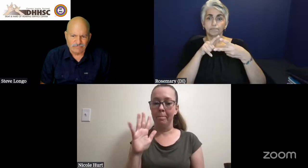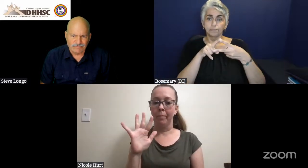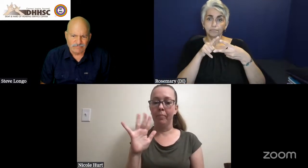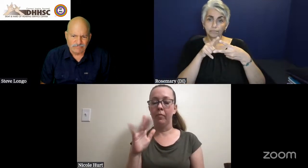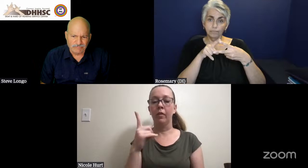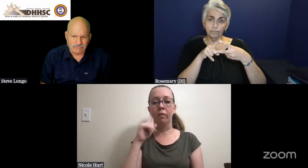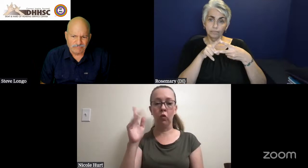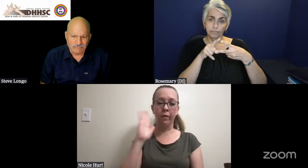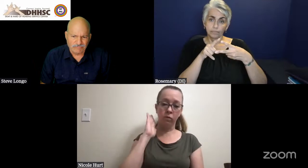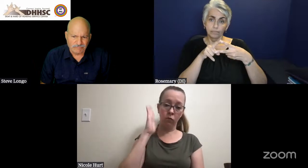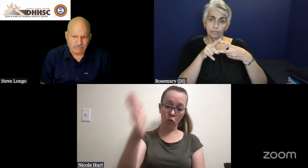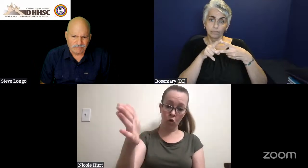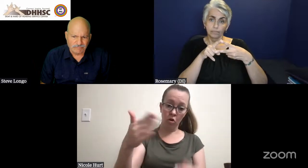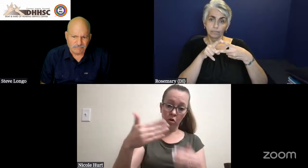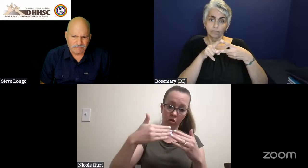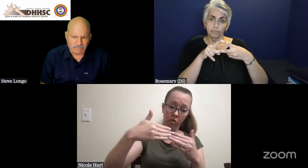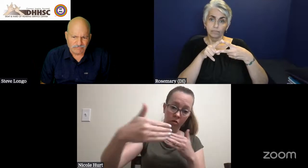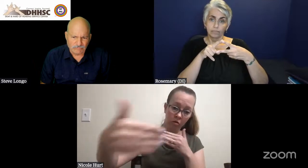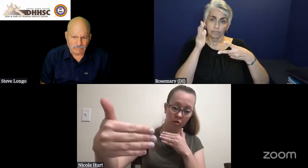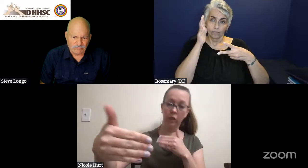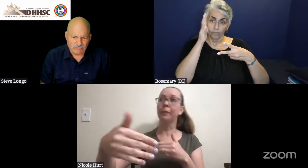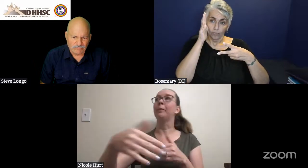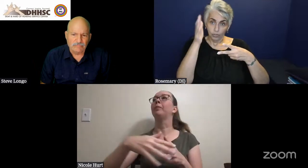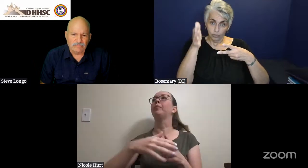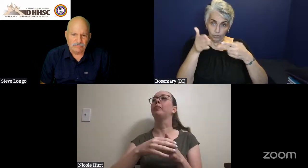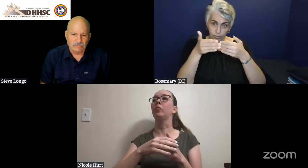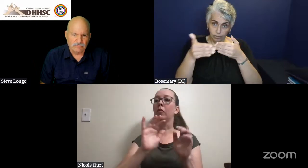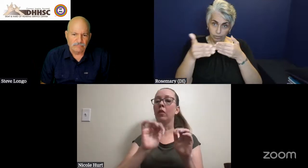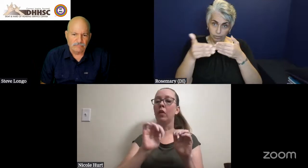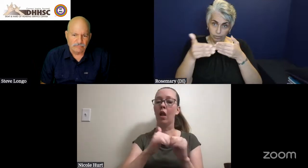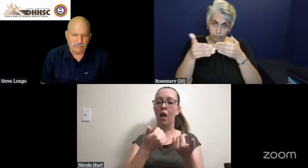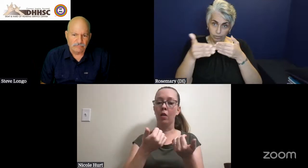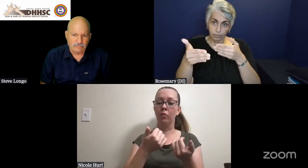I do have two concerns.